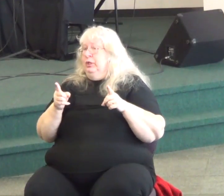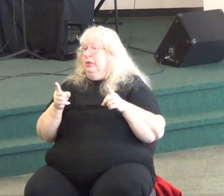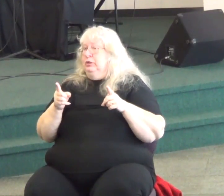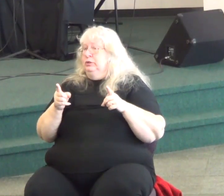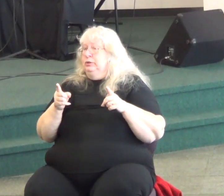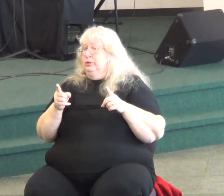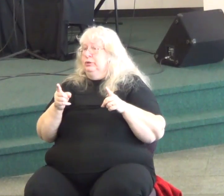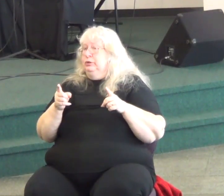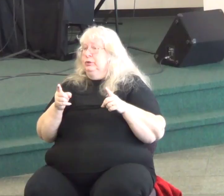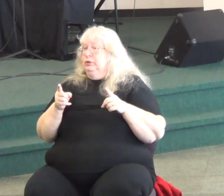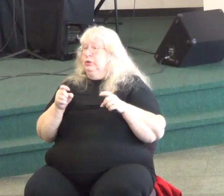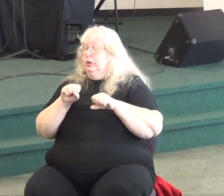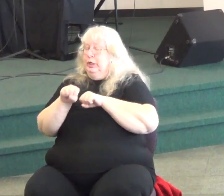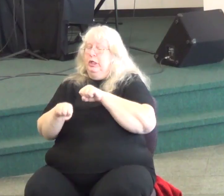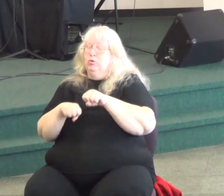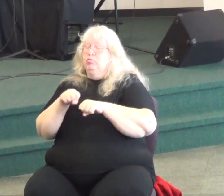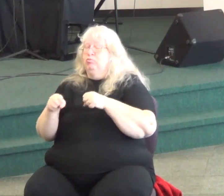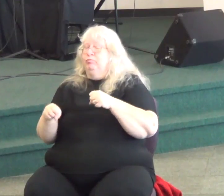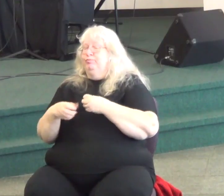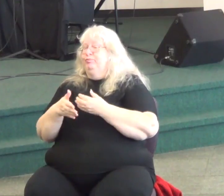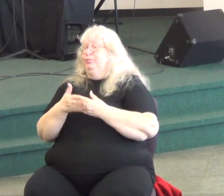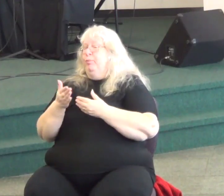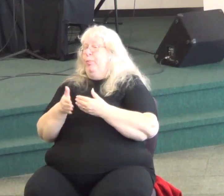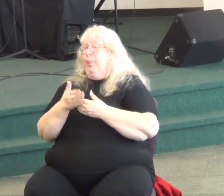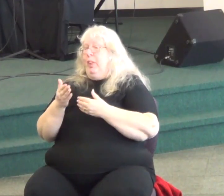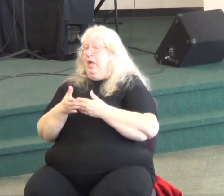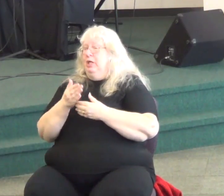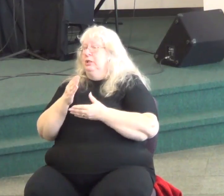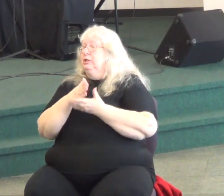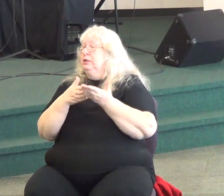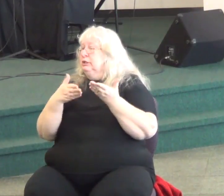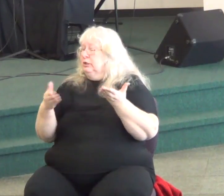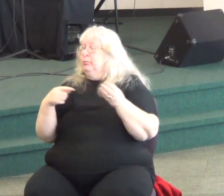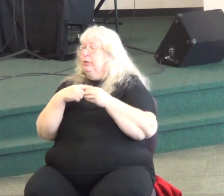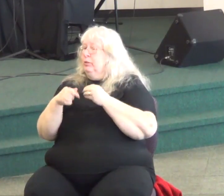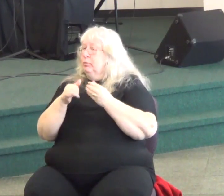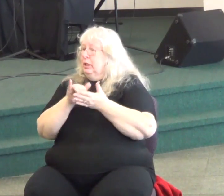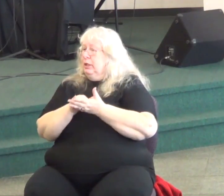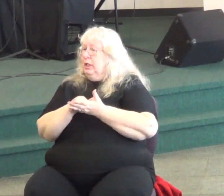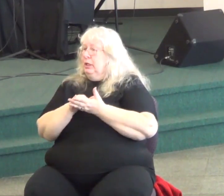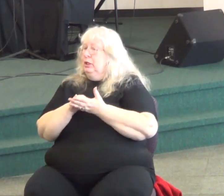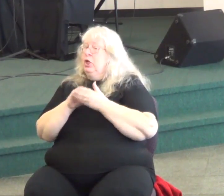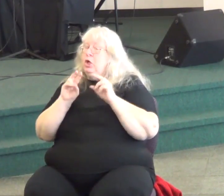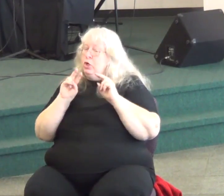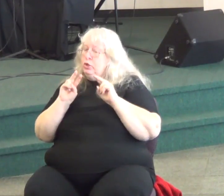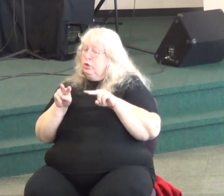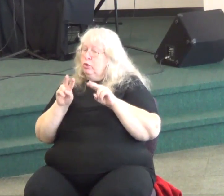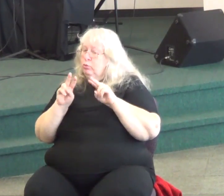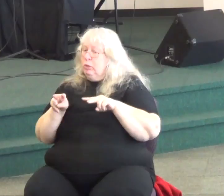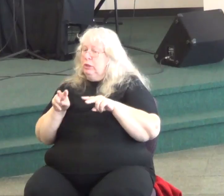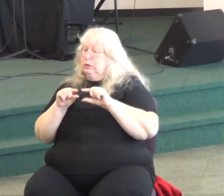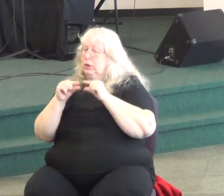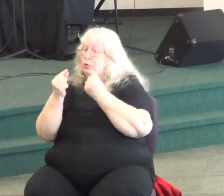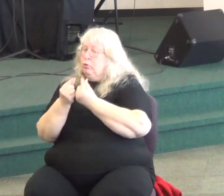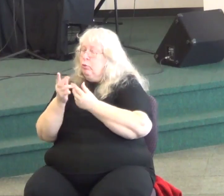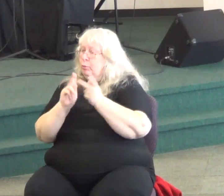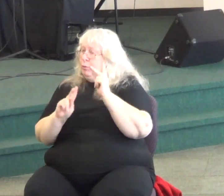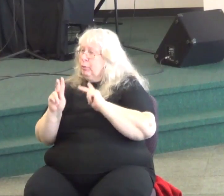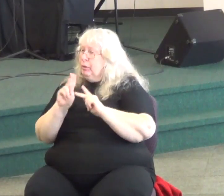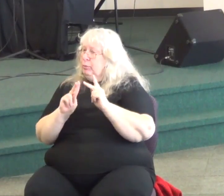at leisure. And there was something about that. You could watch that group of people. They always had to